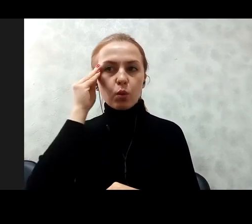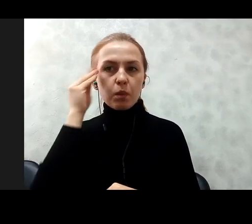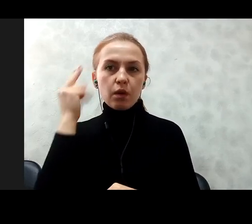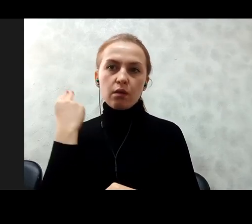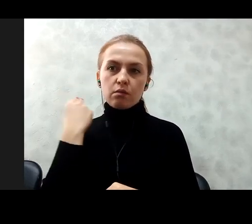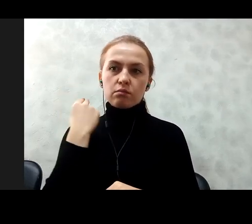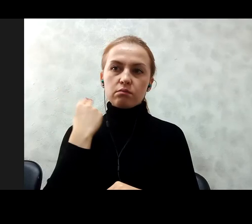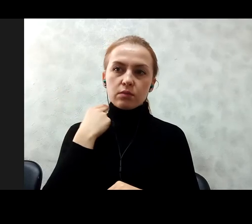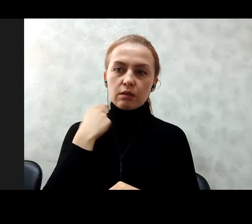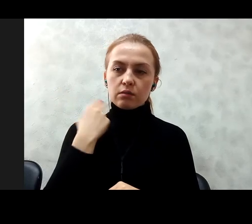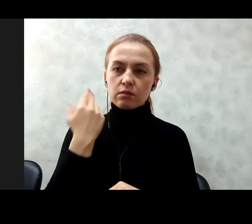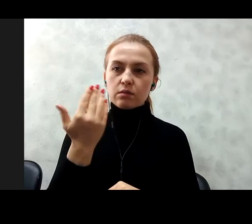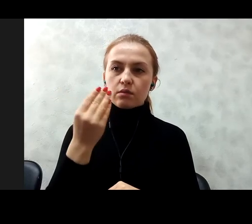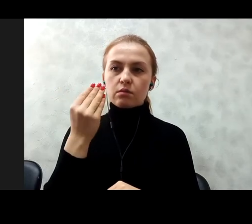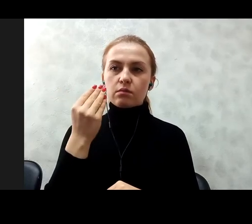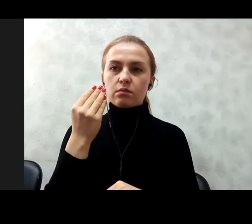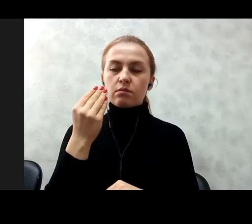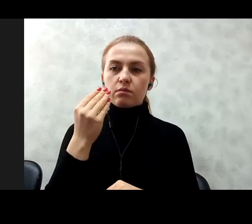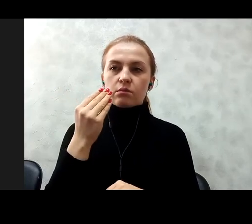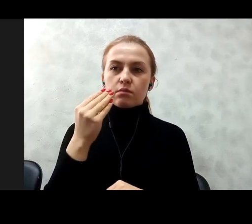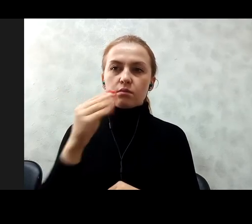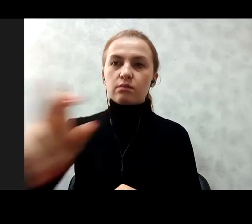The panelists, what do you think?